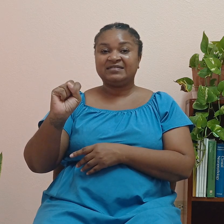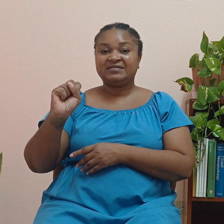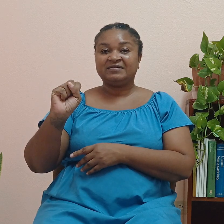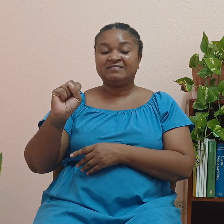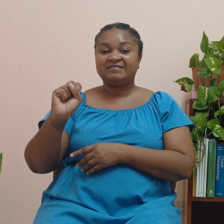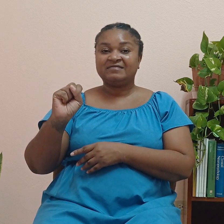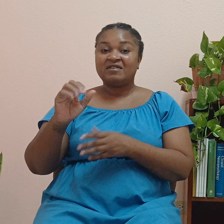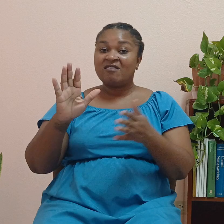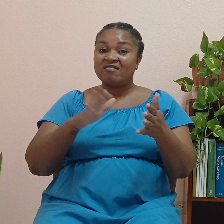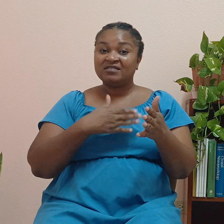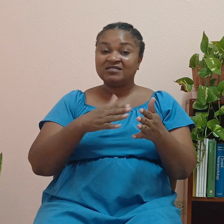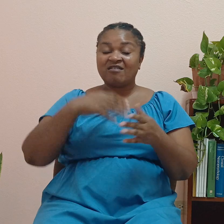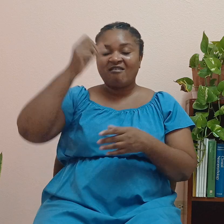Song of Solomon,